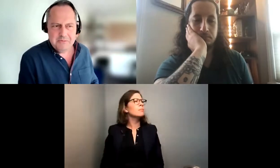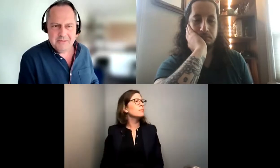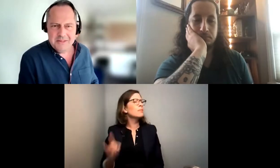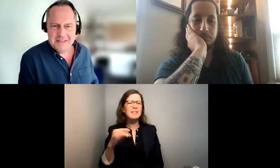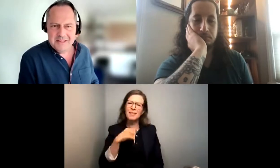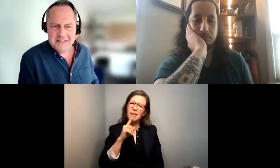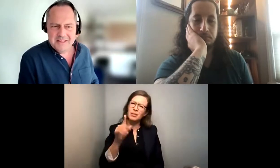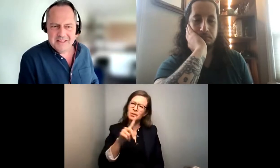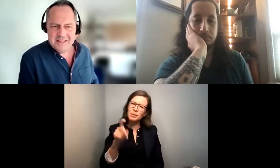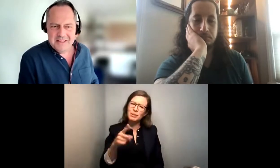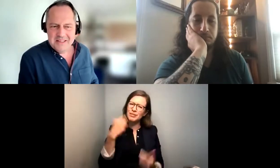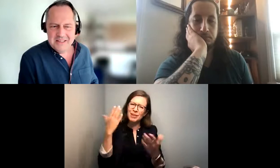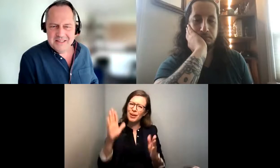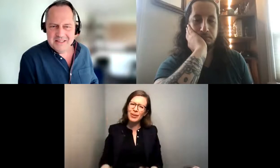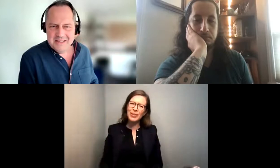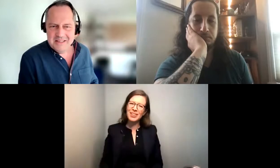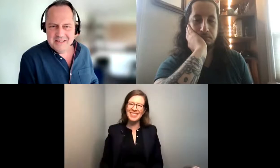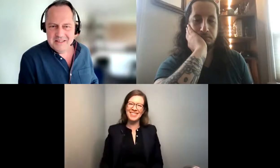but.